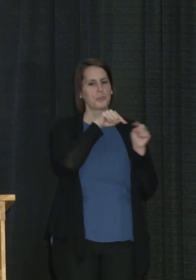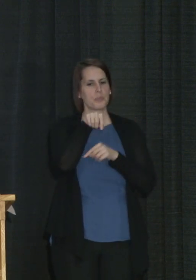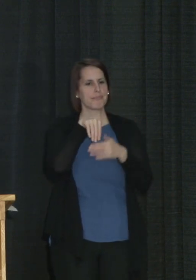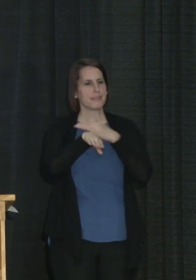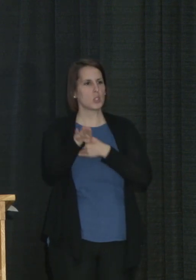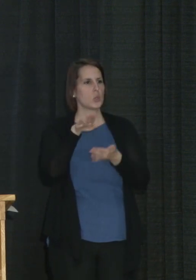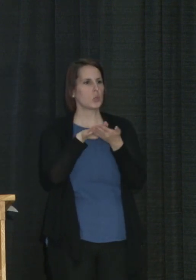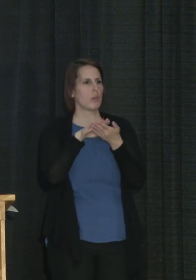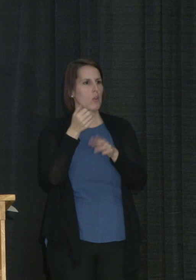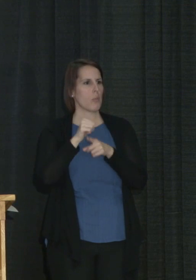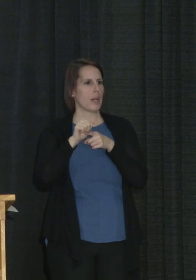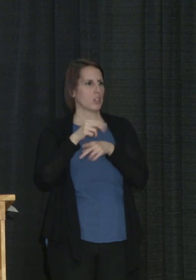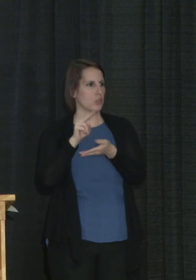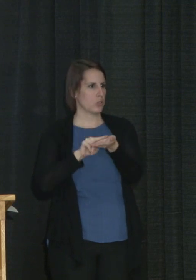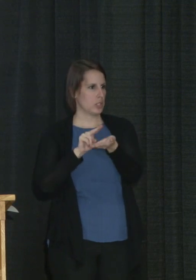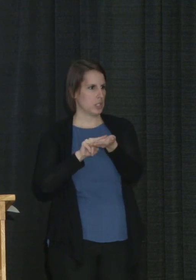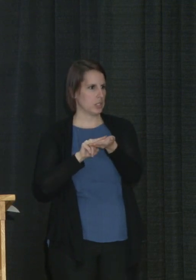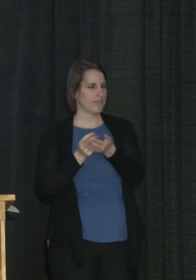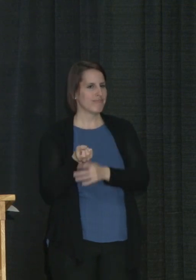program requires.